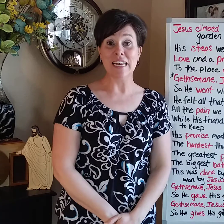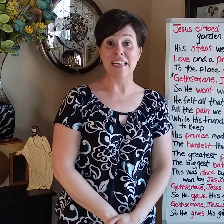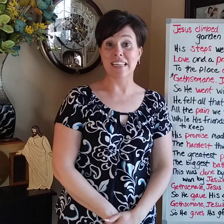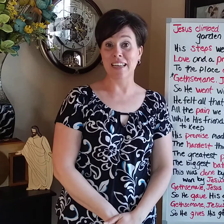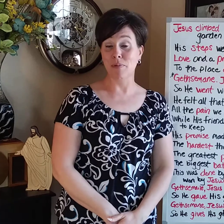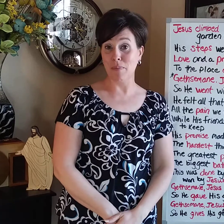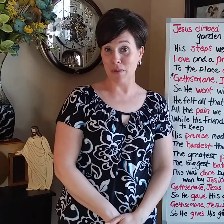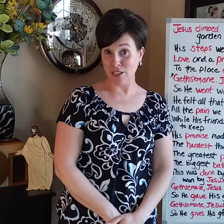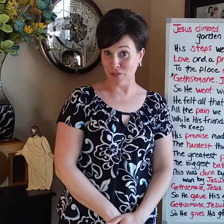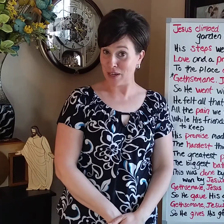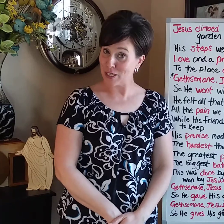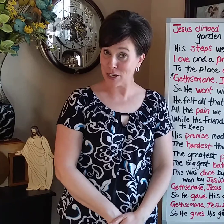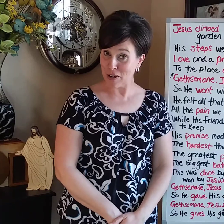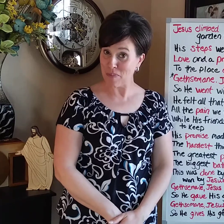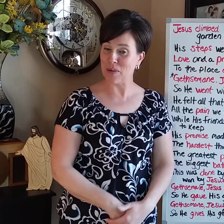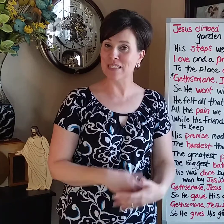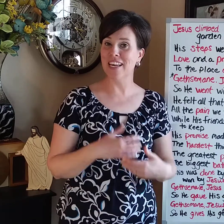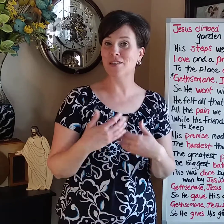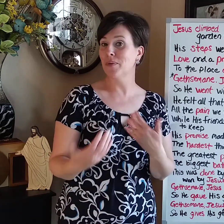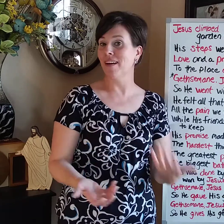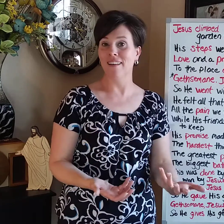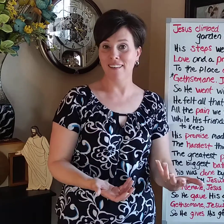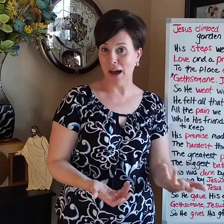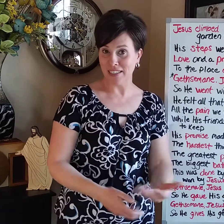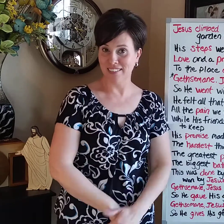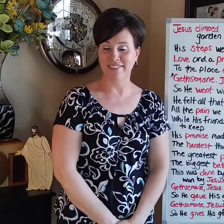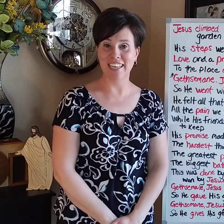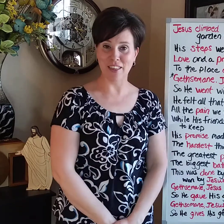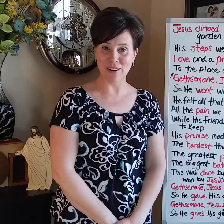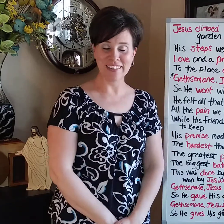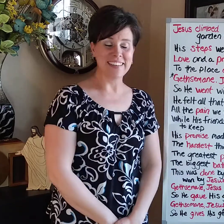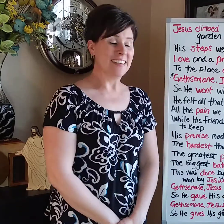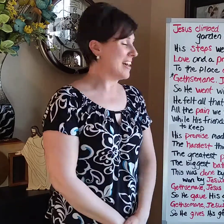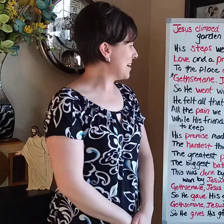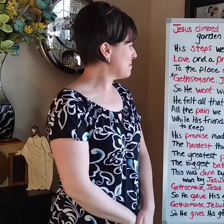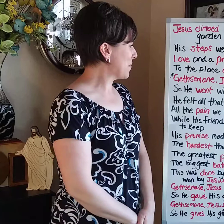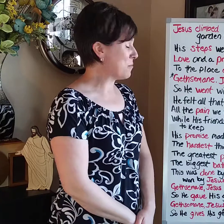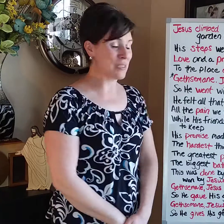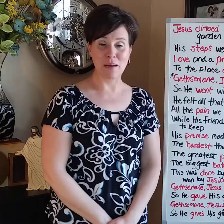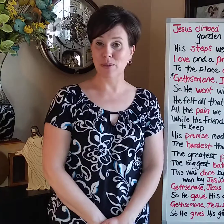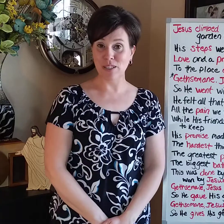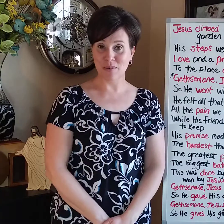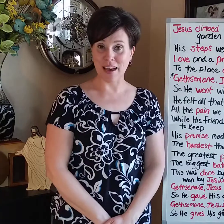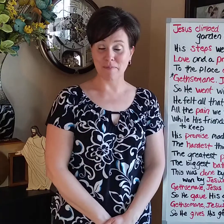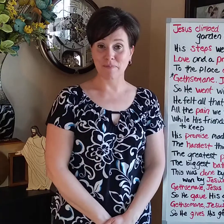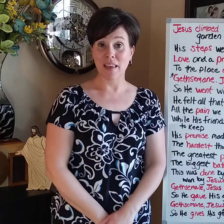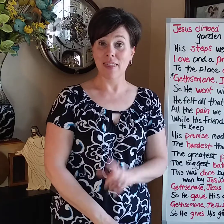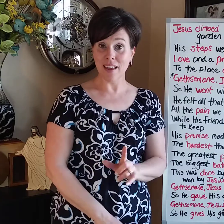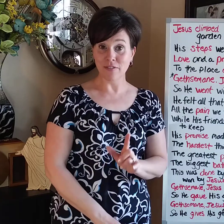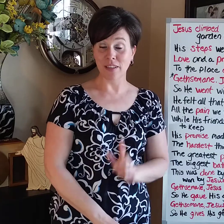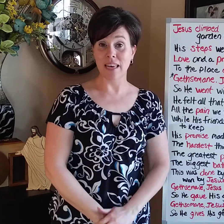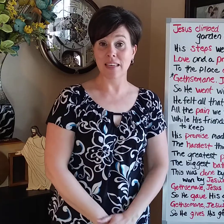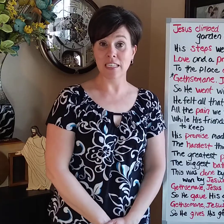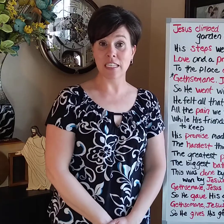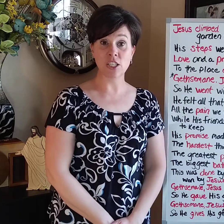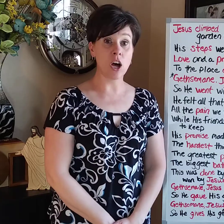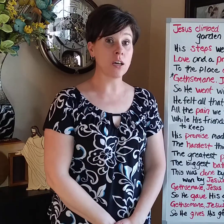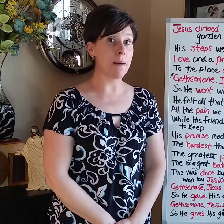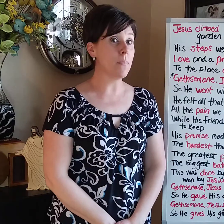in preparation for Easter, but since we are not together, I wasn't able to do that. Thankfully, this is a song that most